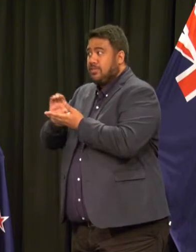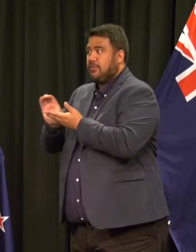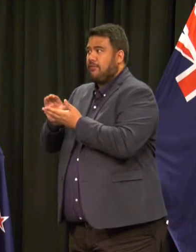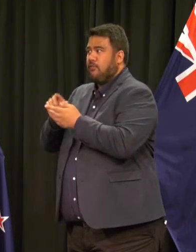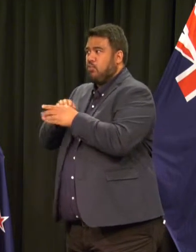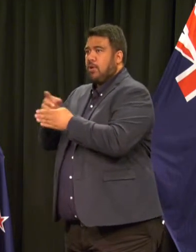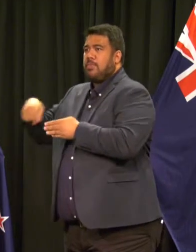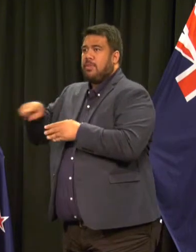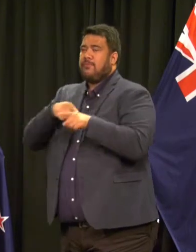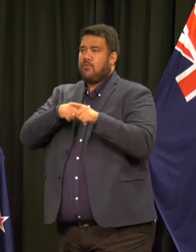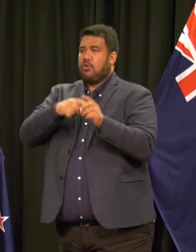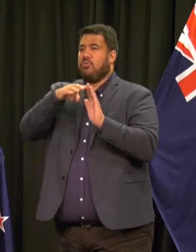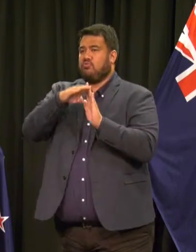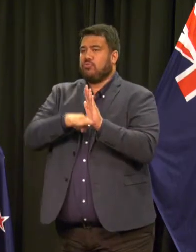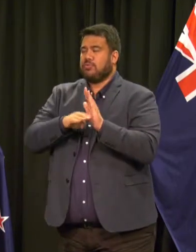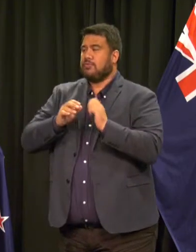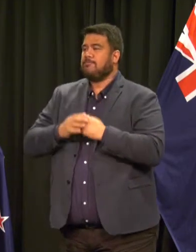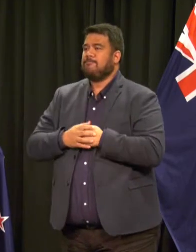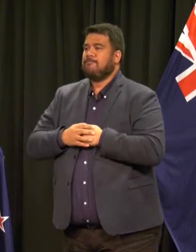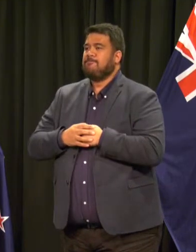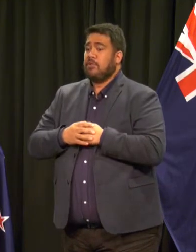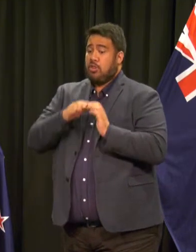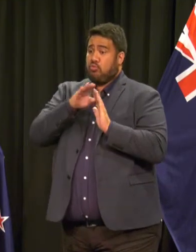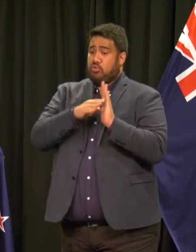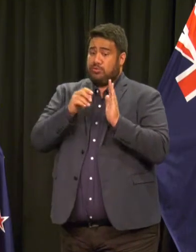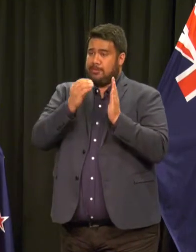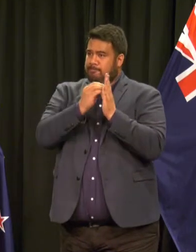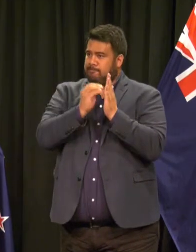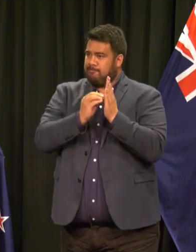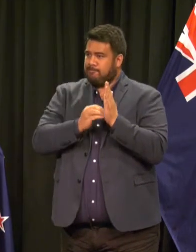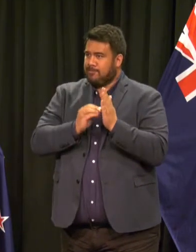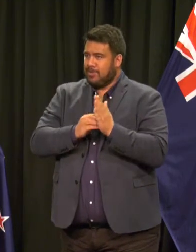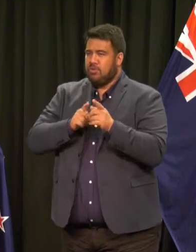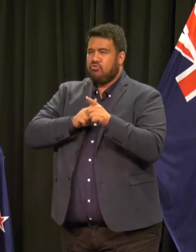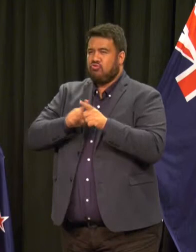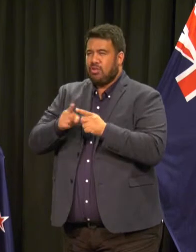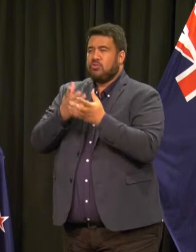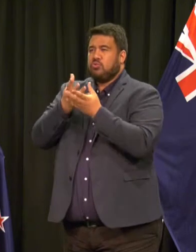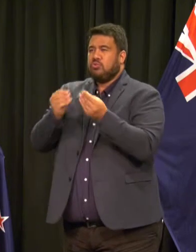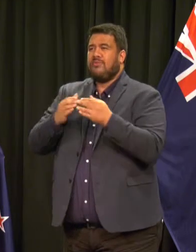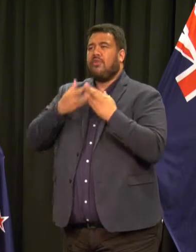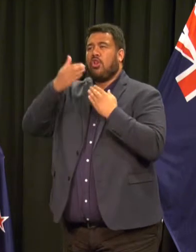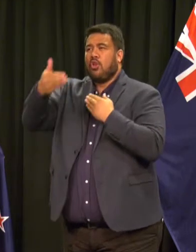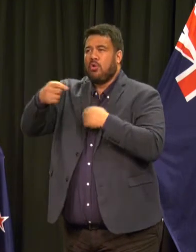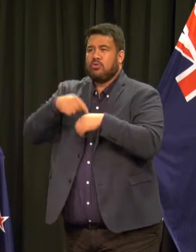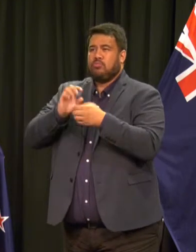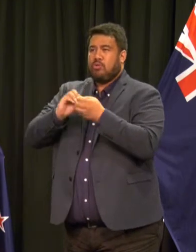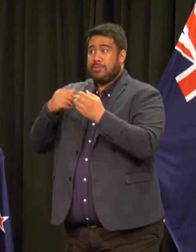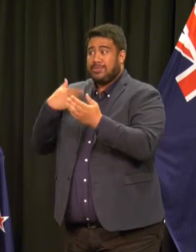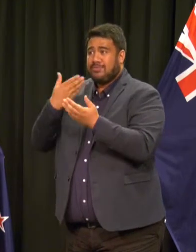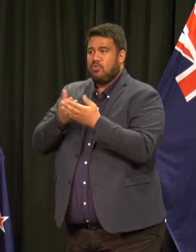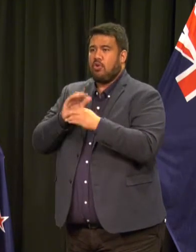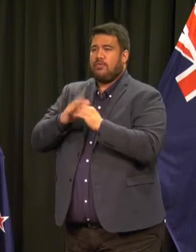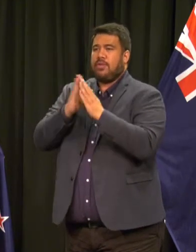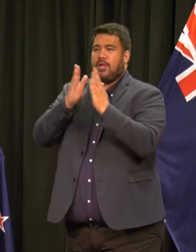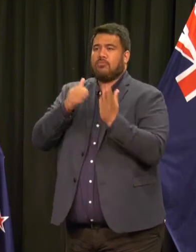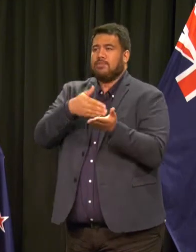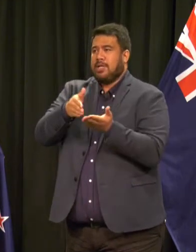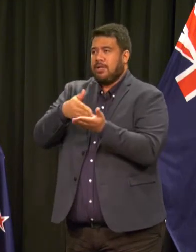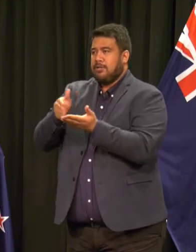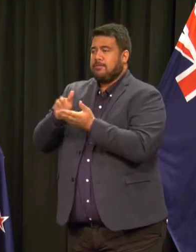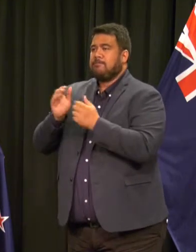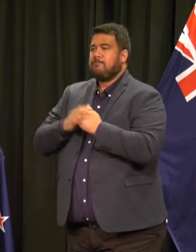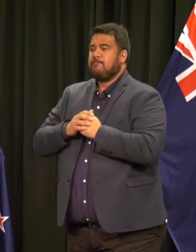comply. These measures are aimed at tackling the long-term challenges in New Zealand's housing market. They are a